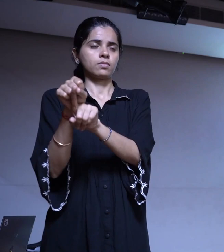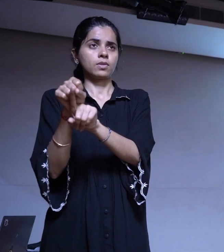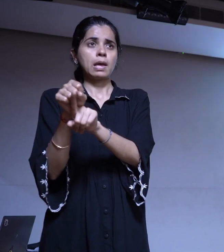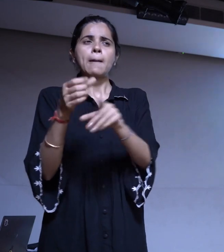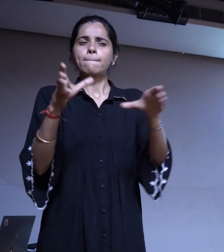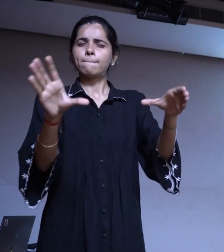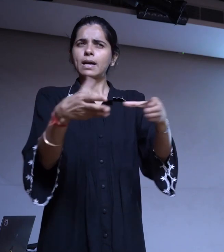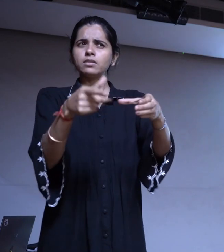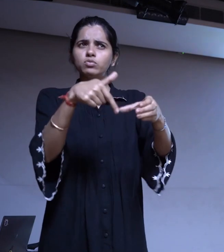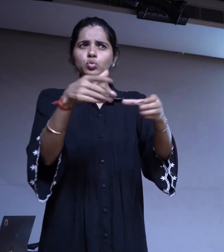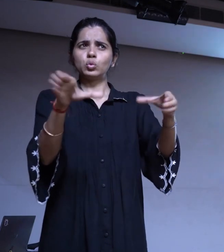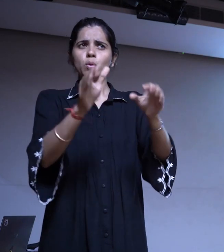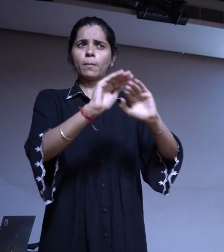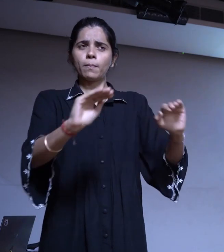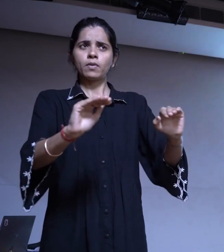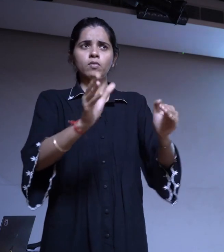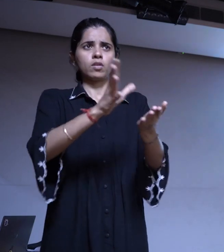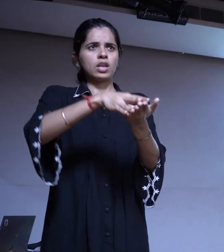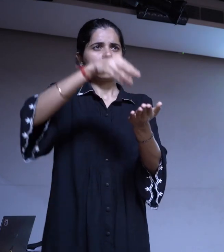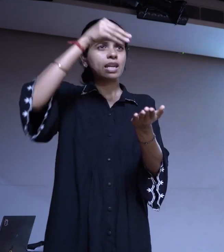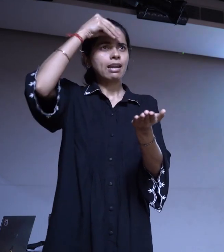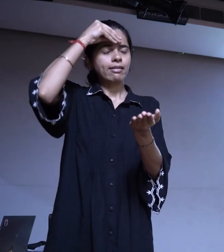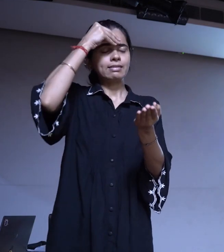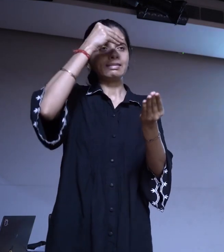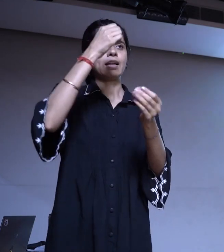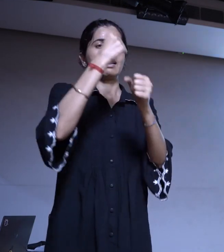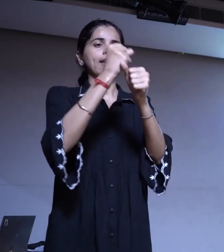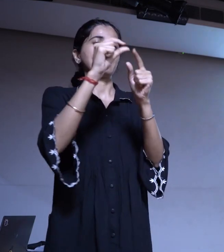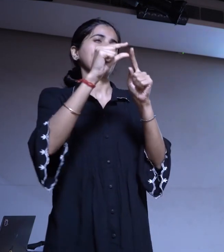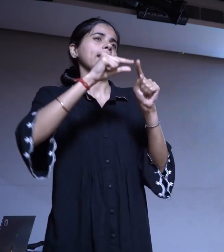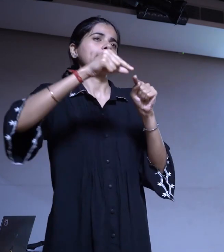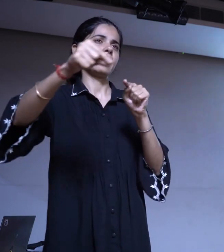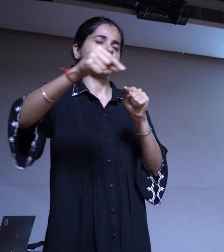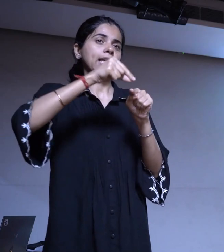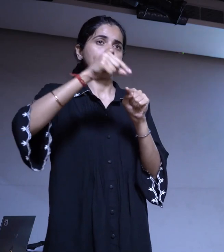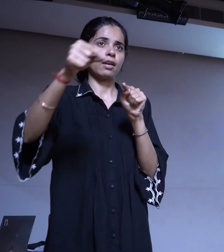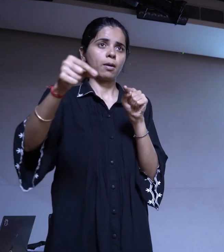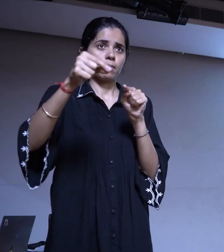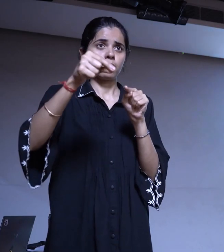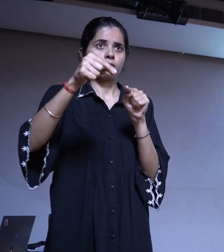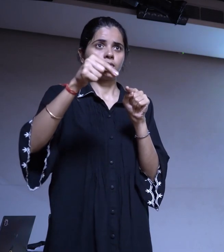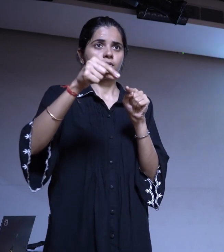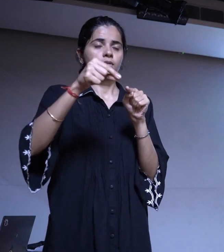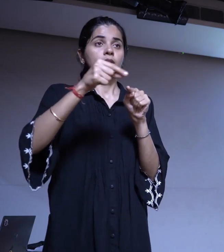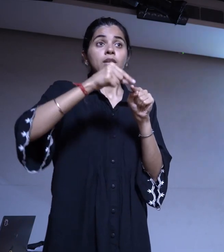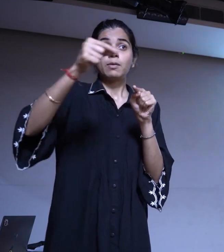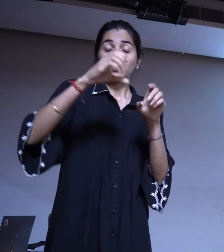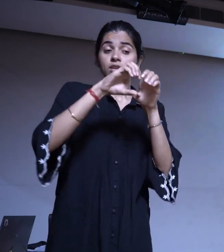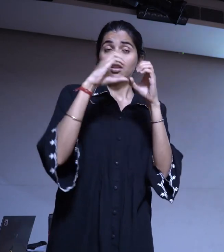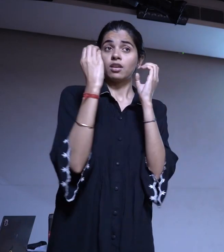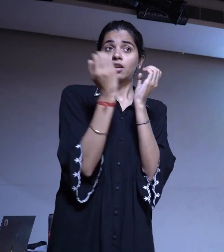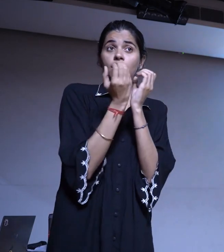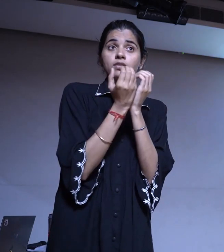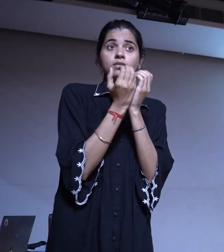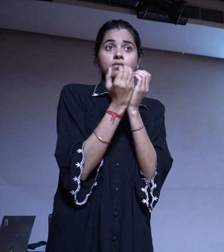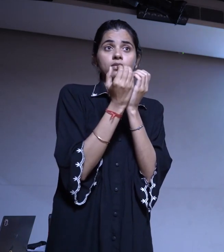bunch of kids who have a learning Gap uh for some reason so they're doing well on on class but they're not doing